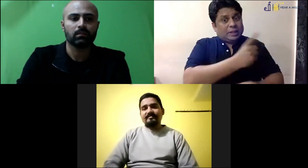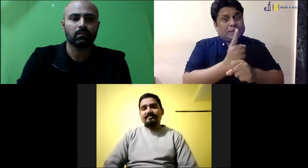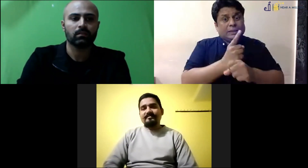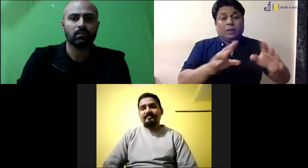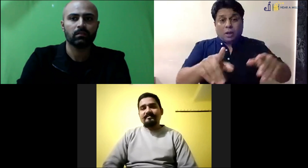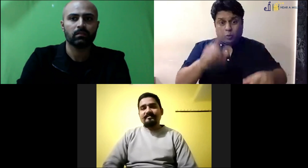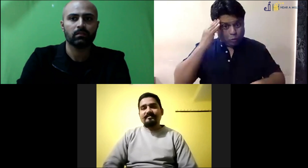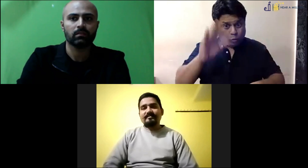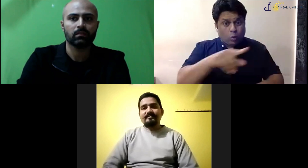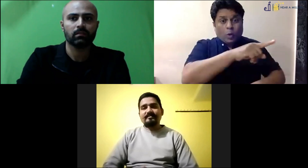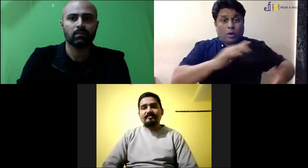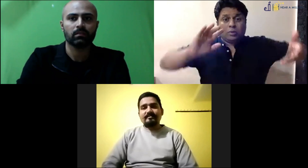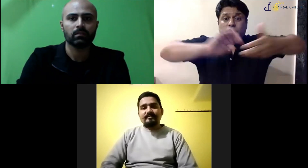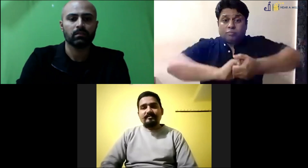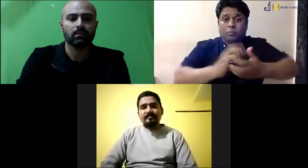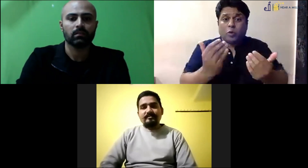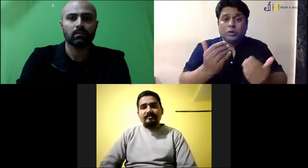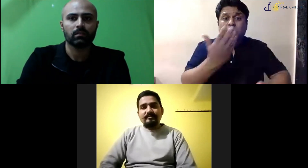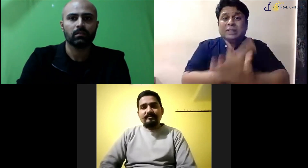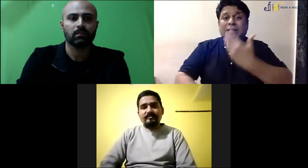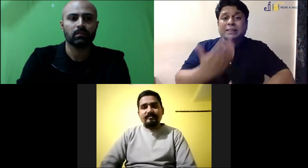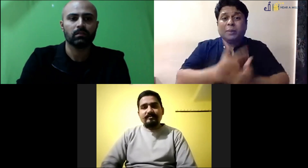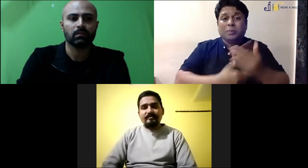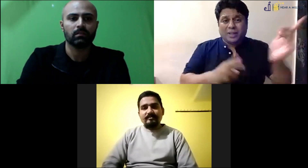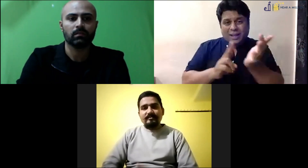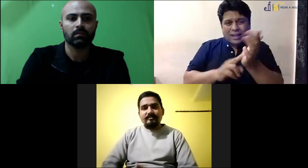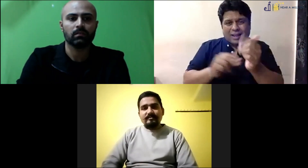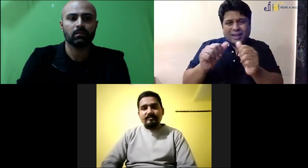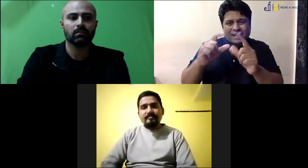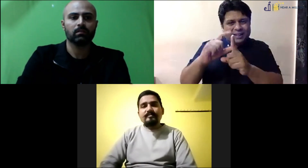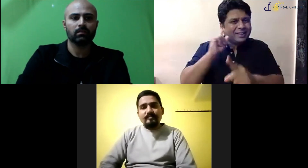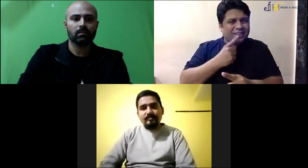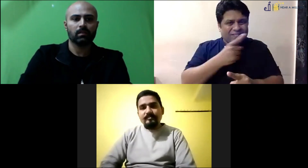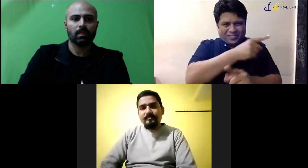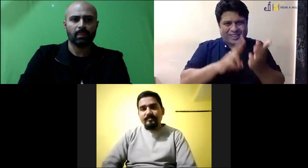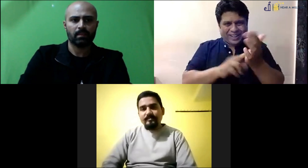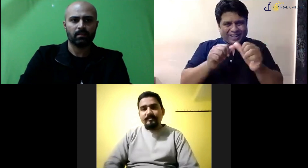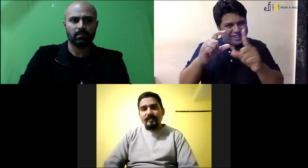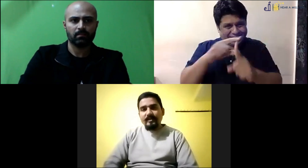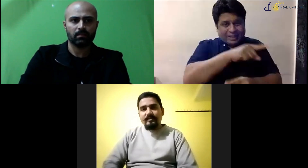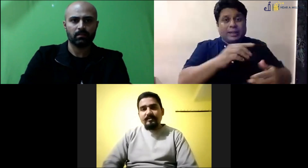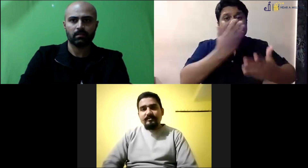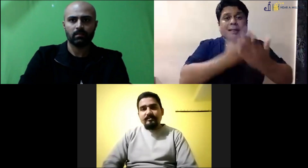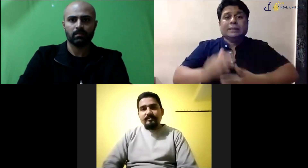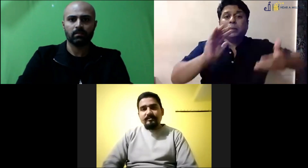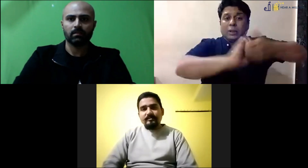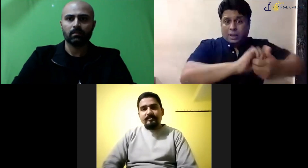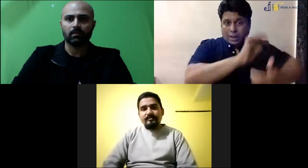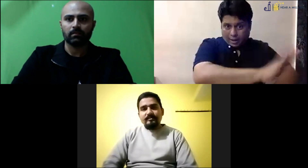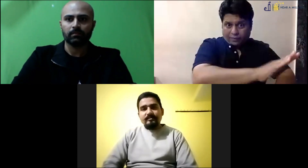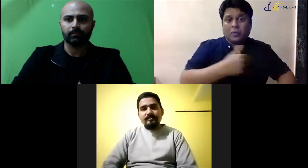we're not aware of the procedures and the structures and everything, right? You can be partners with different, like how NAD is partners